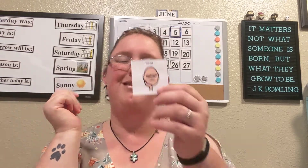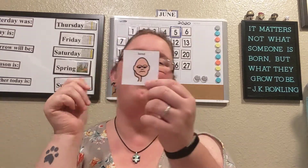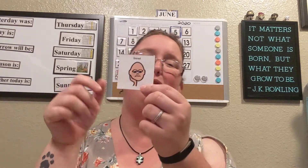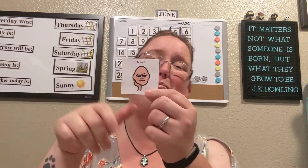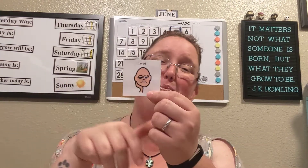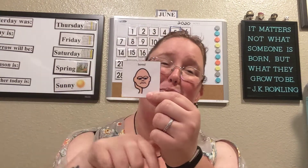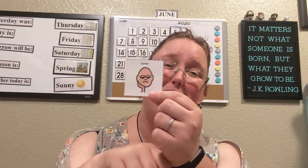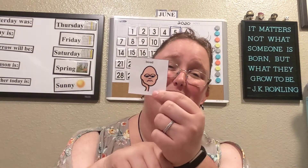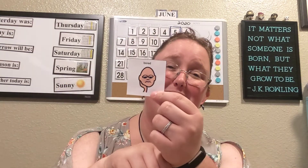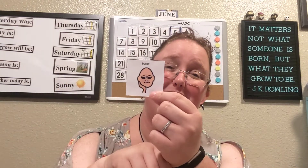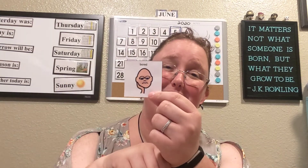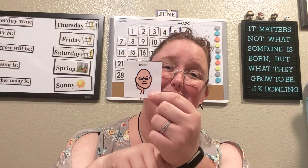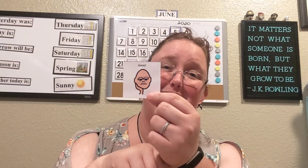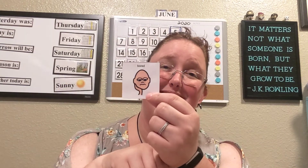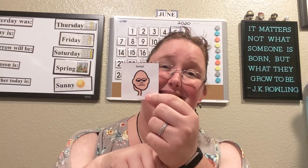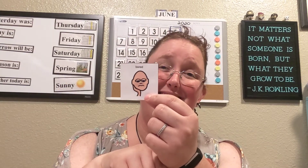I'm a little bored. Yeah.